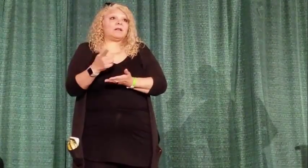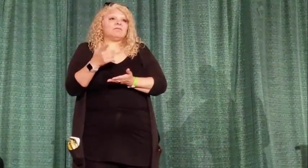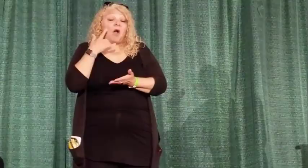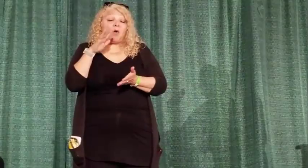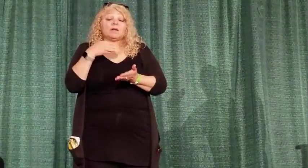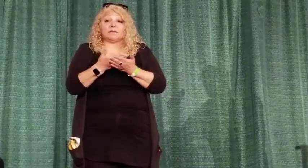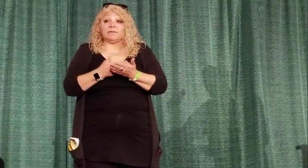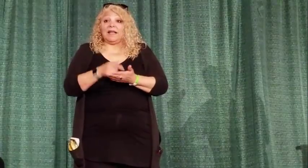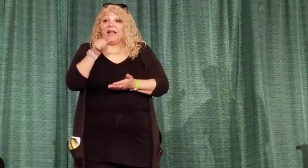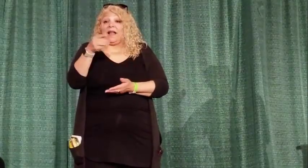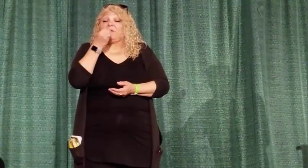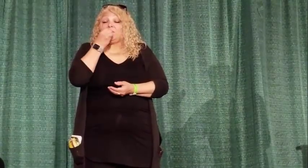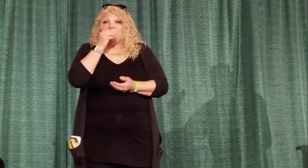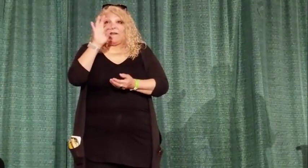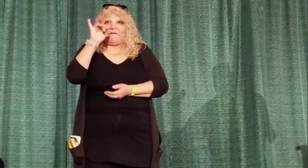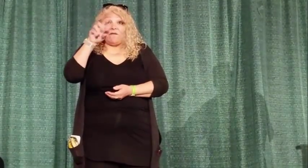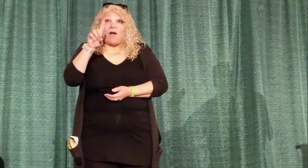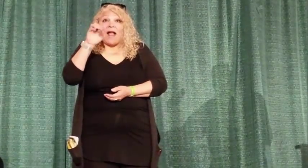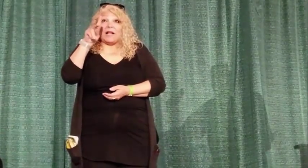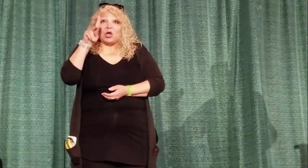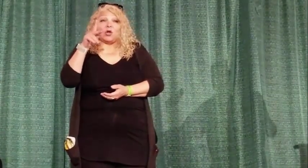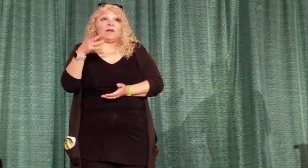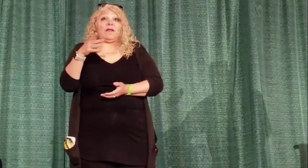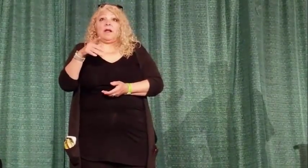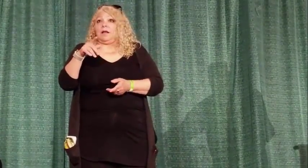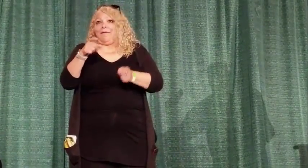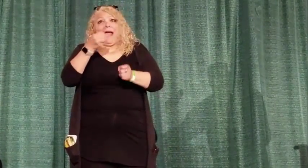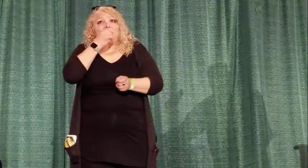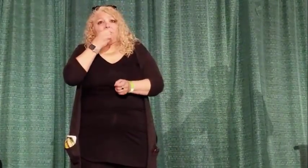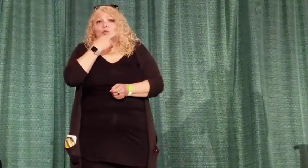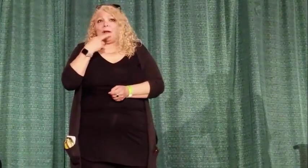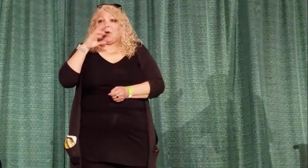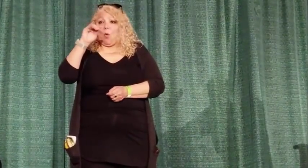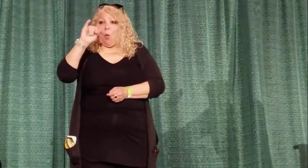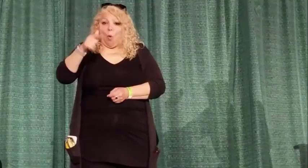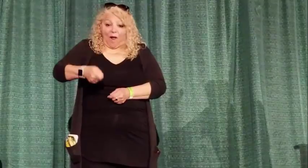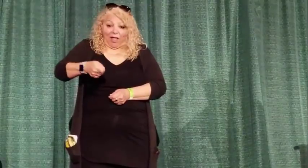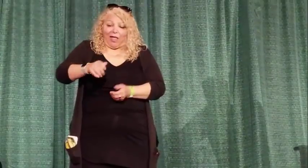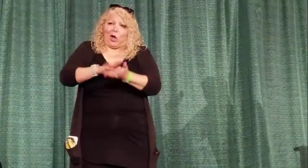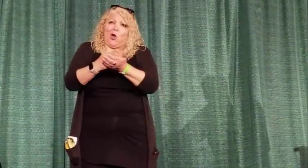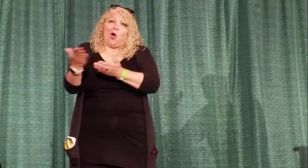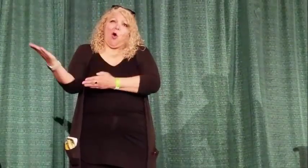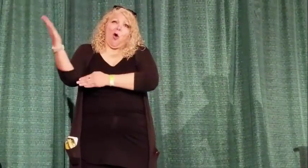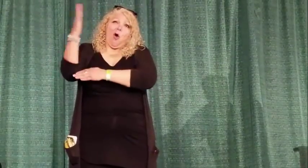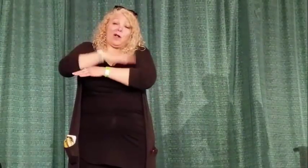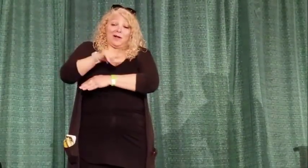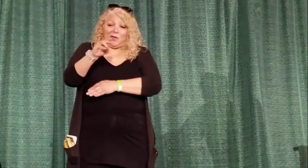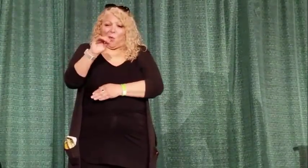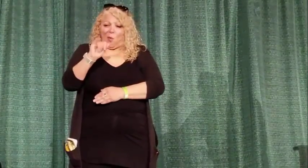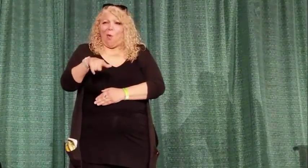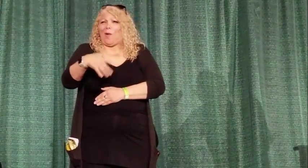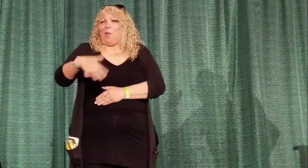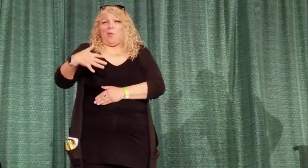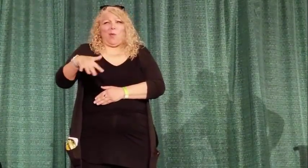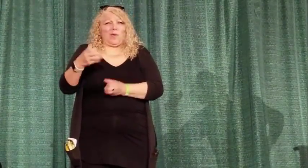When you cook foods fried in oil, especially fried in a commercial fast food establishment, where the oil's been heated up all day long, those oils are rancid, compounds